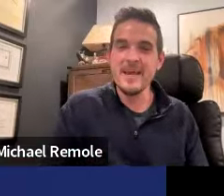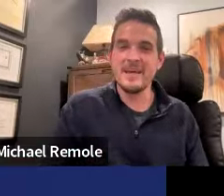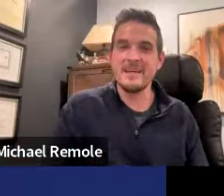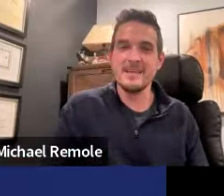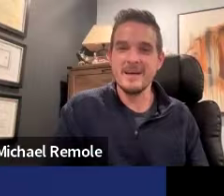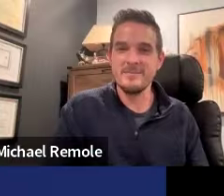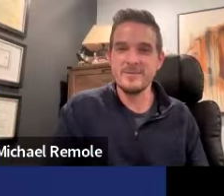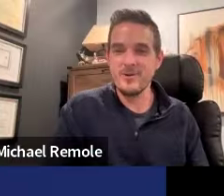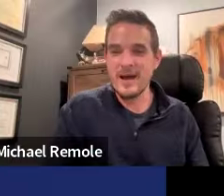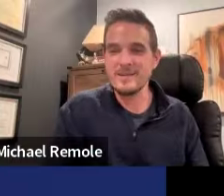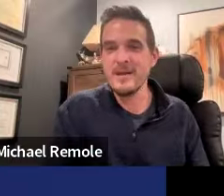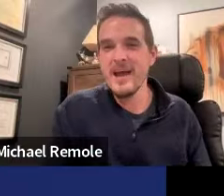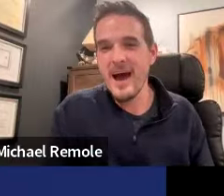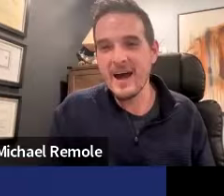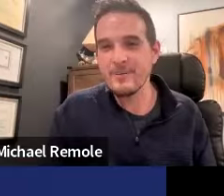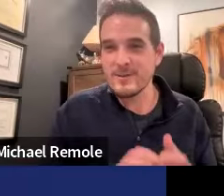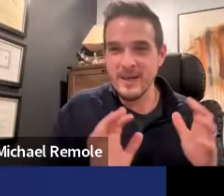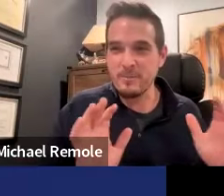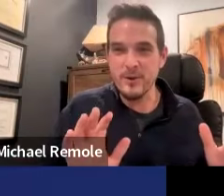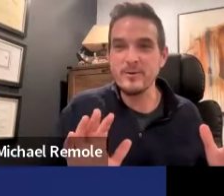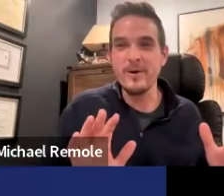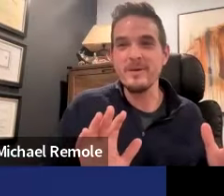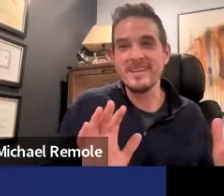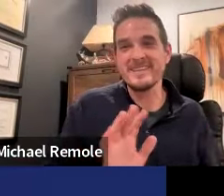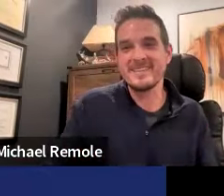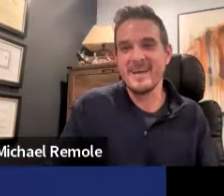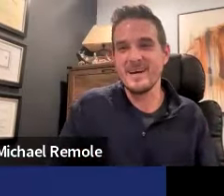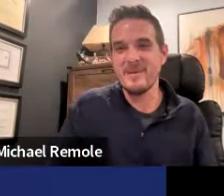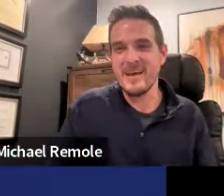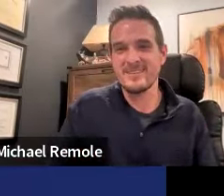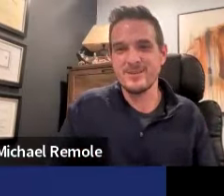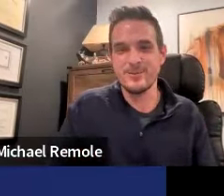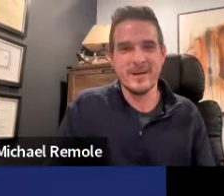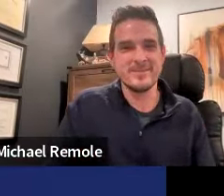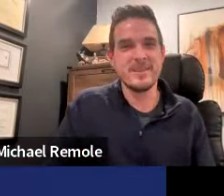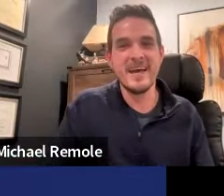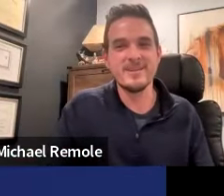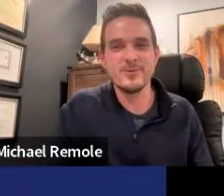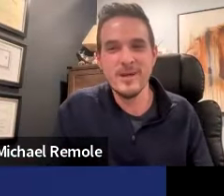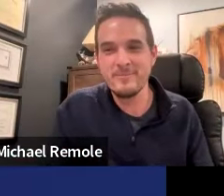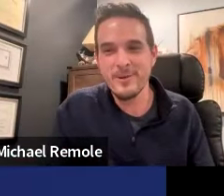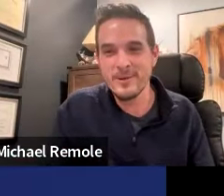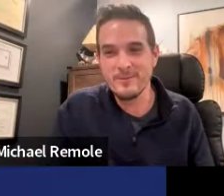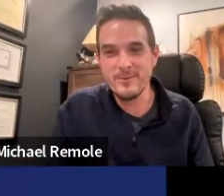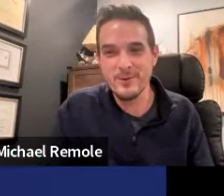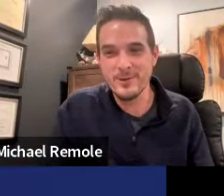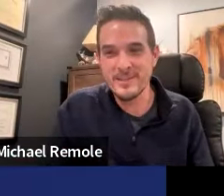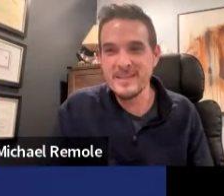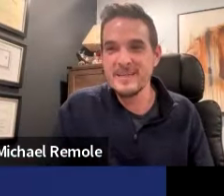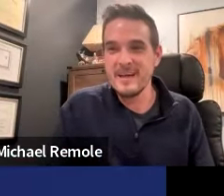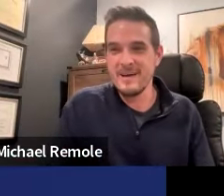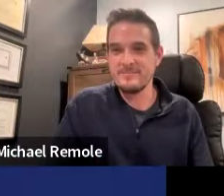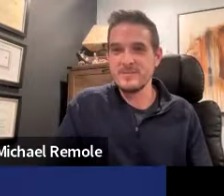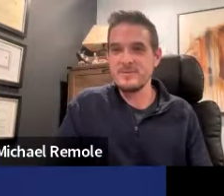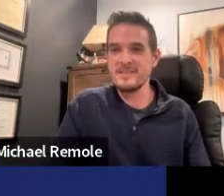less. And so I was like blown away by this as to kind of some of that. And Julia, I'm wondering if you